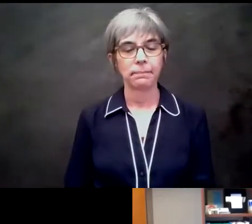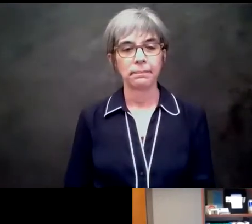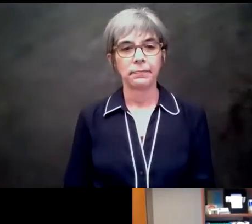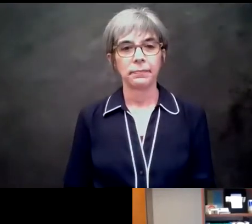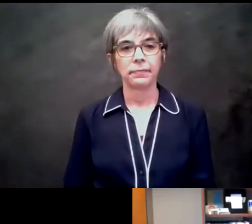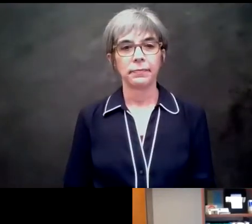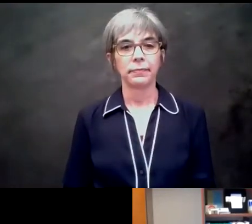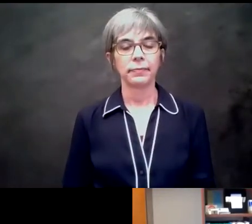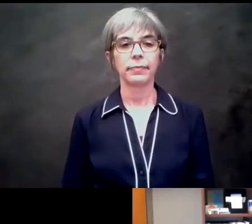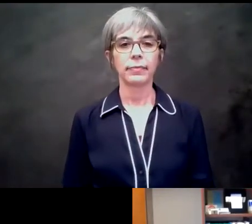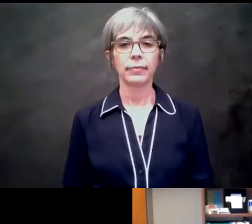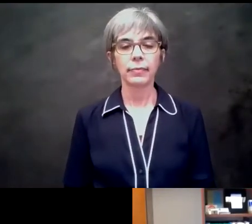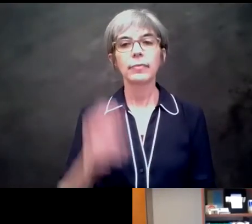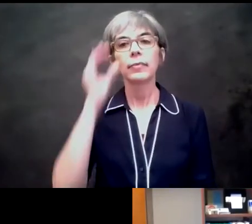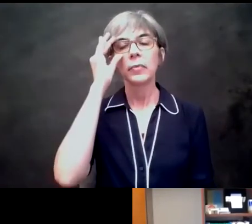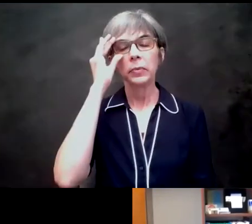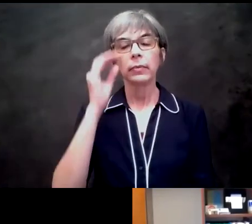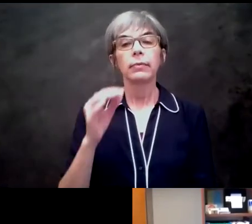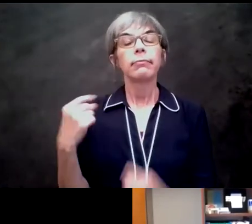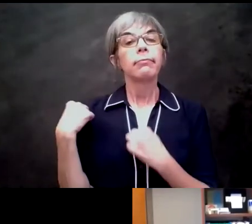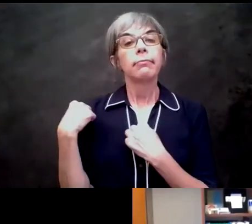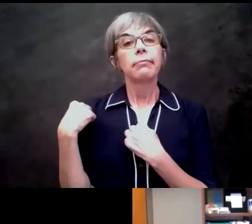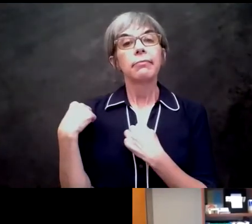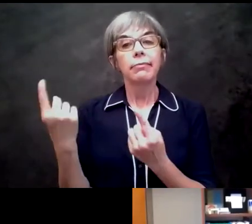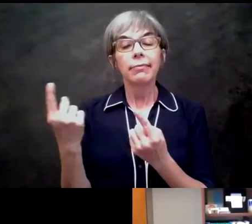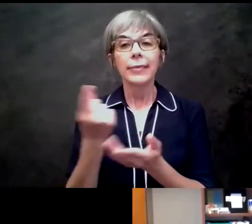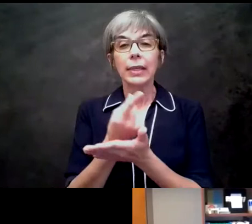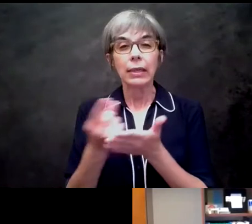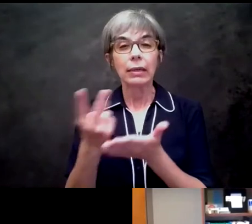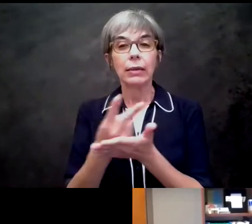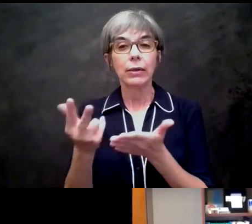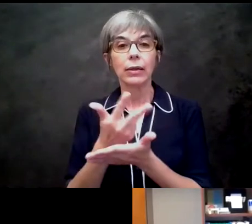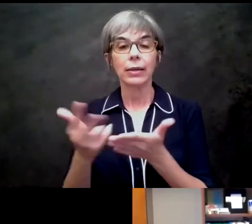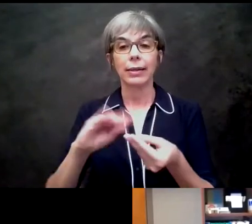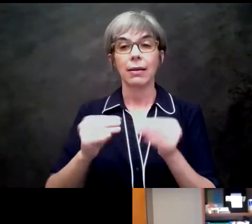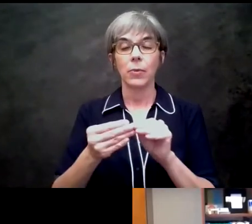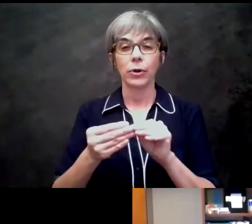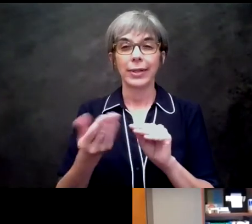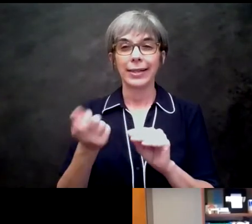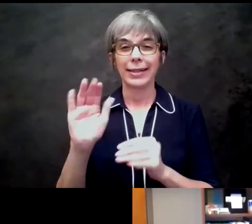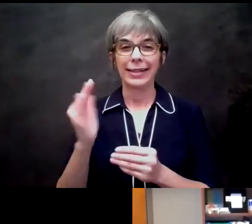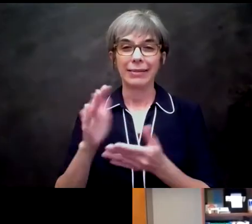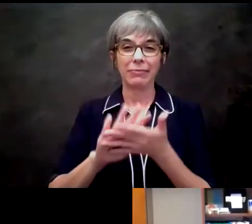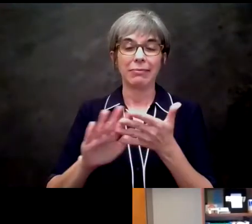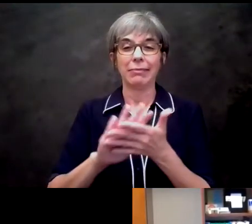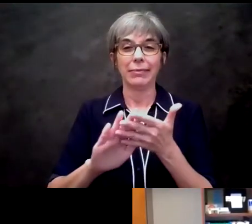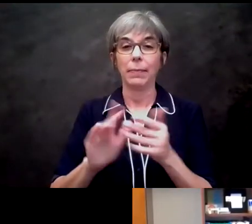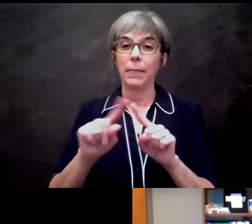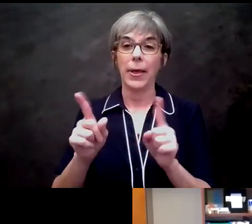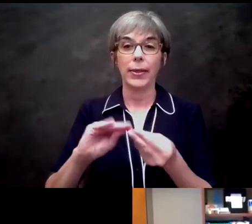Well, after several weeks of declining numbers, we continue to see very high numbers that